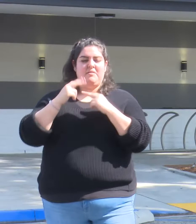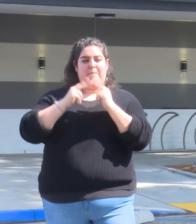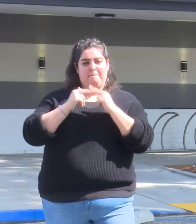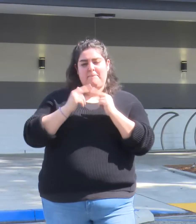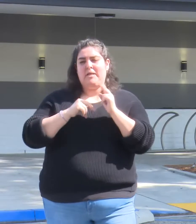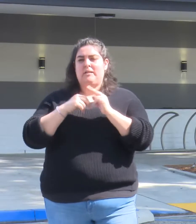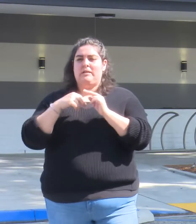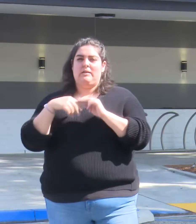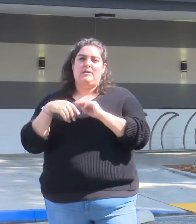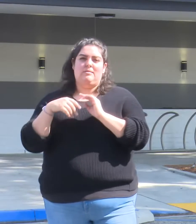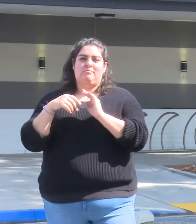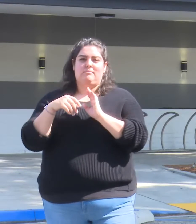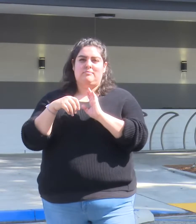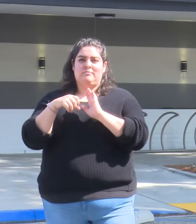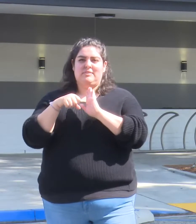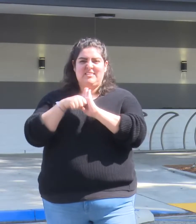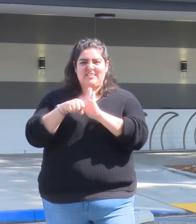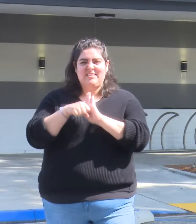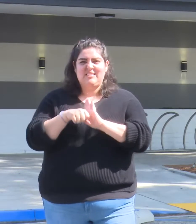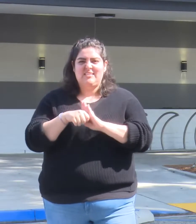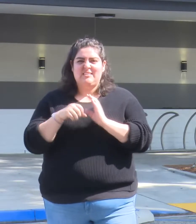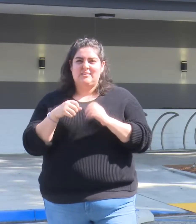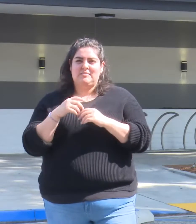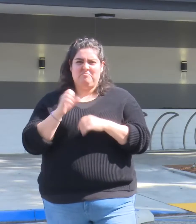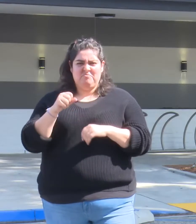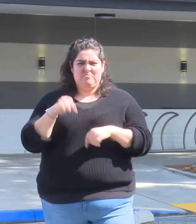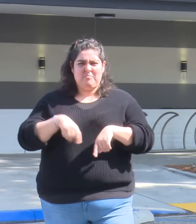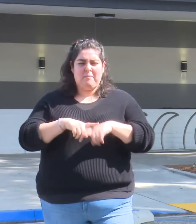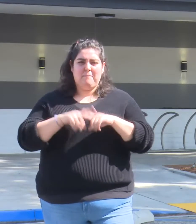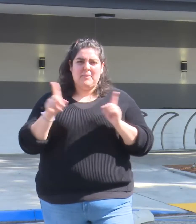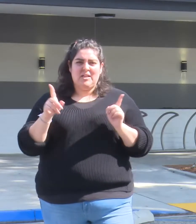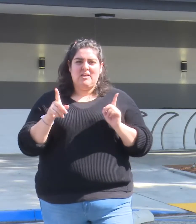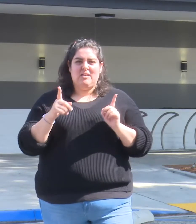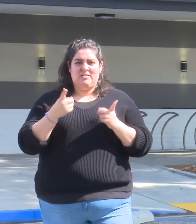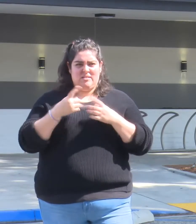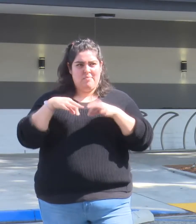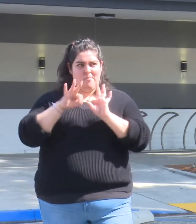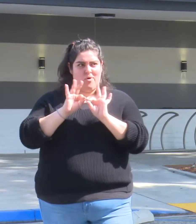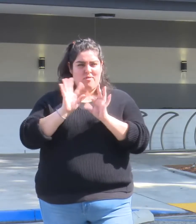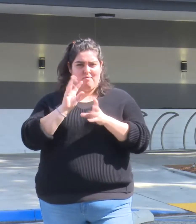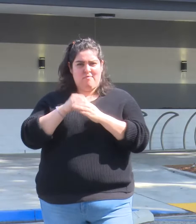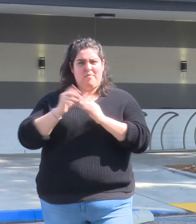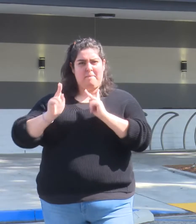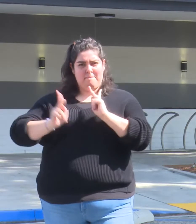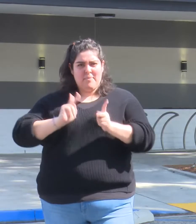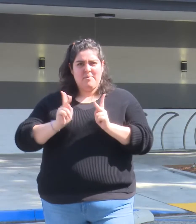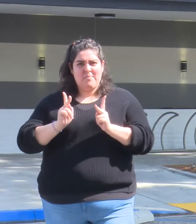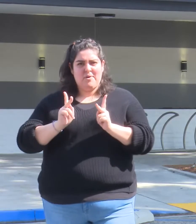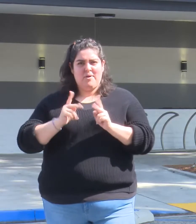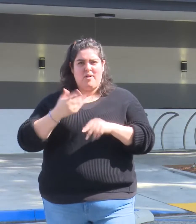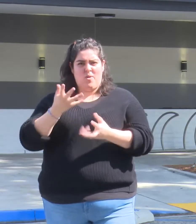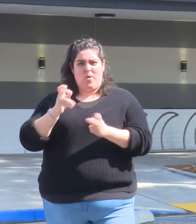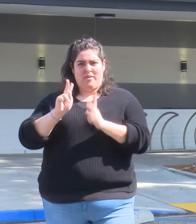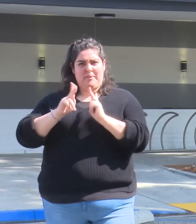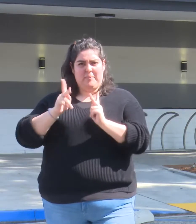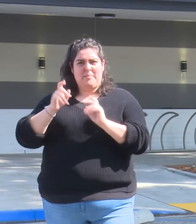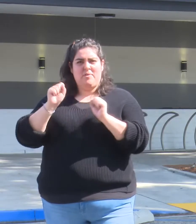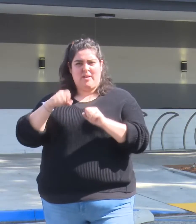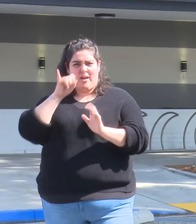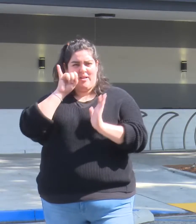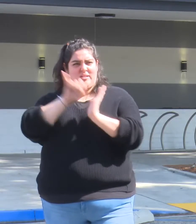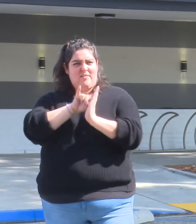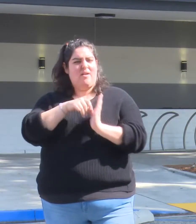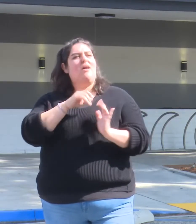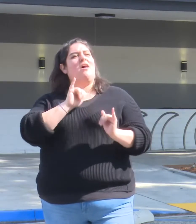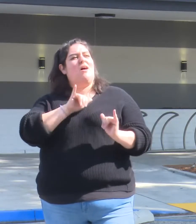people are hurting, the community hurts. When the people are thriving, the community thrives. I think it's important for people to be able to identify with the figures that we recognize in our